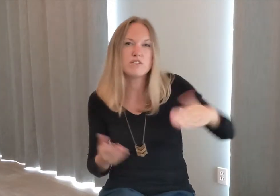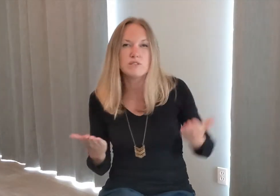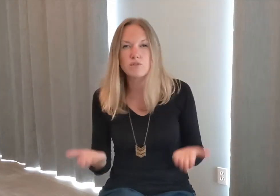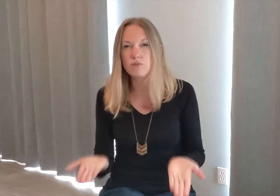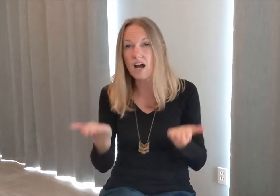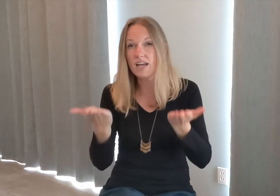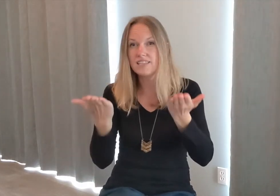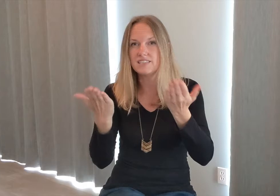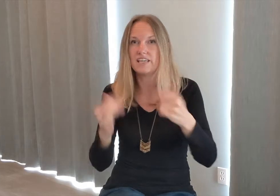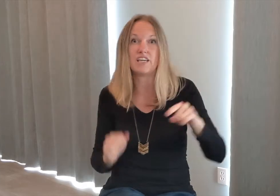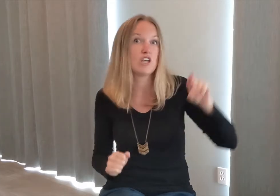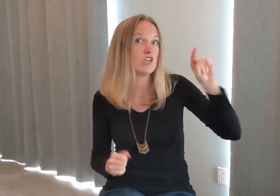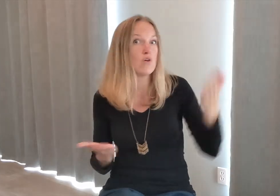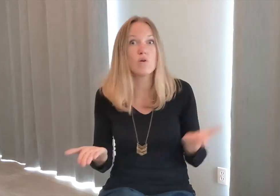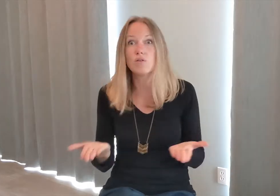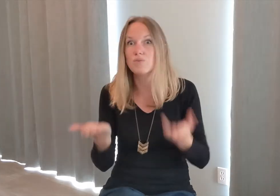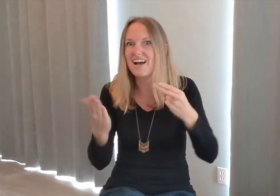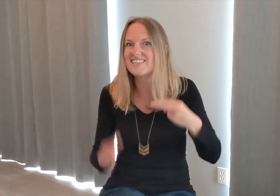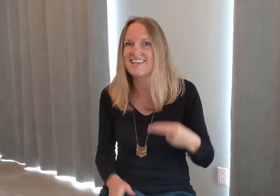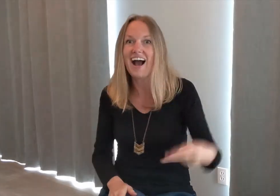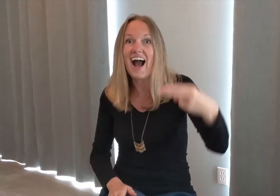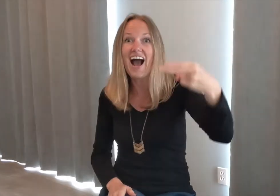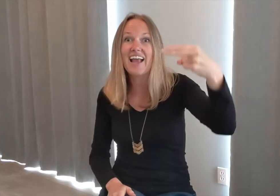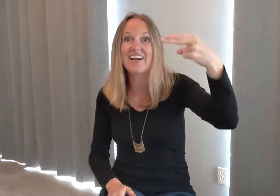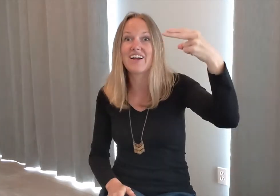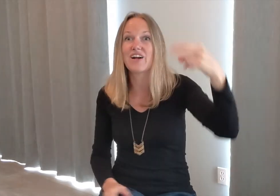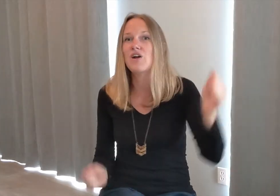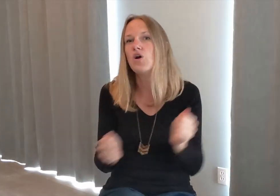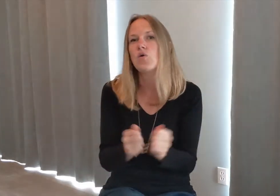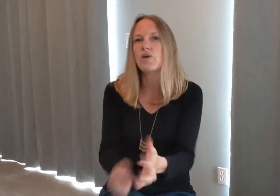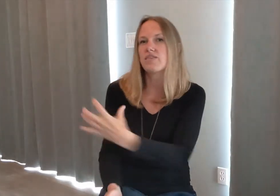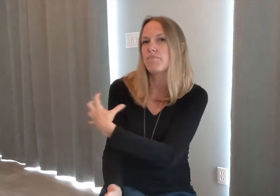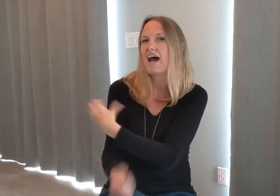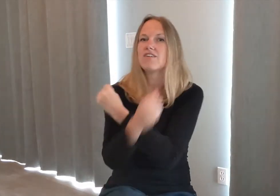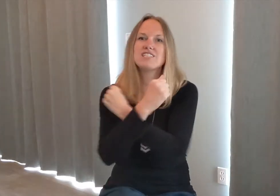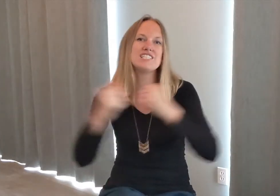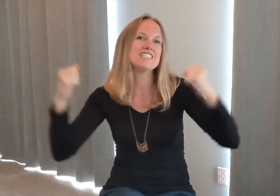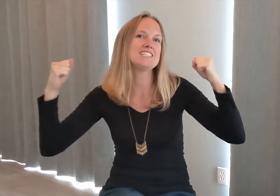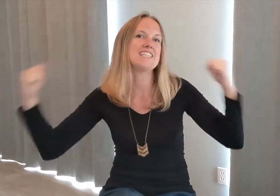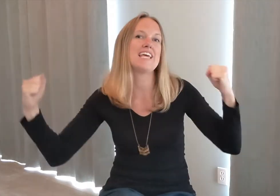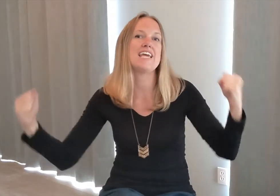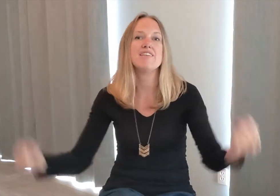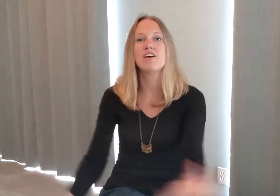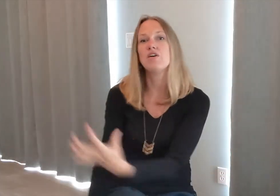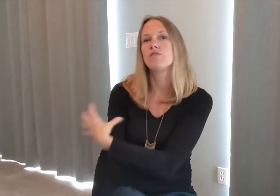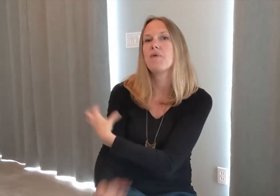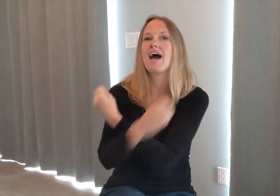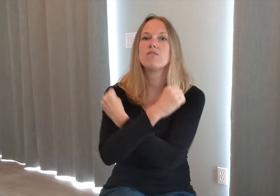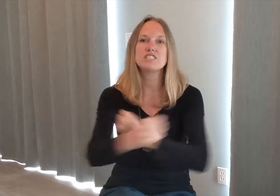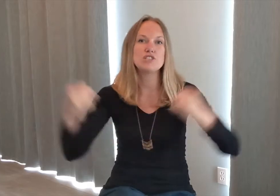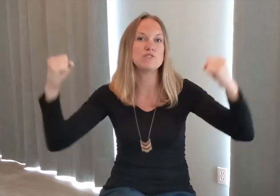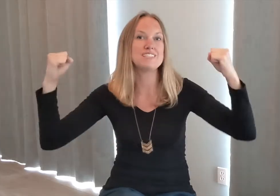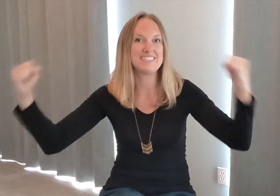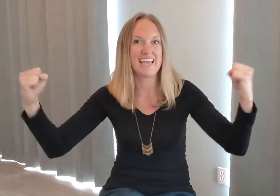was rising, you're rising higher with power to save, with power to